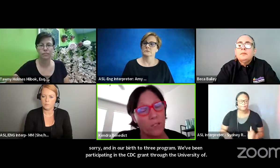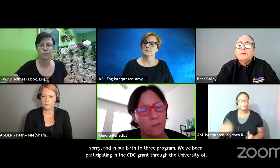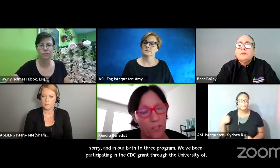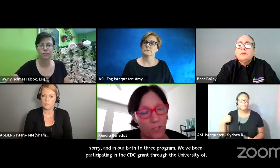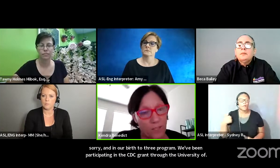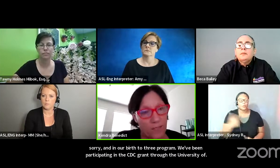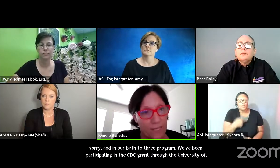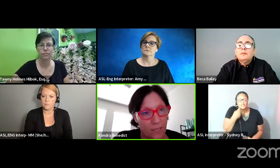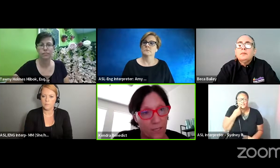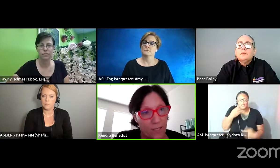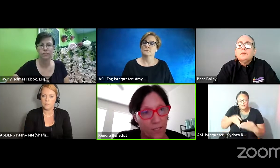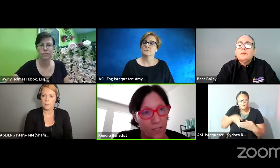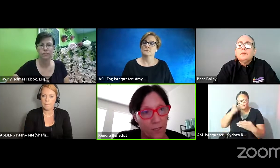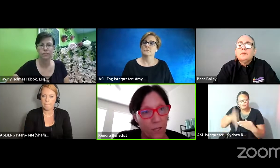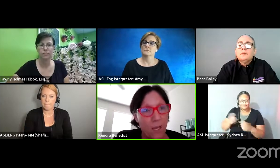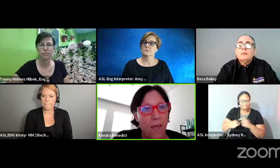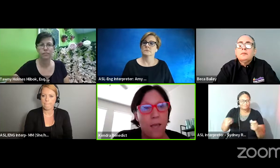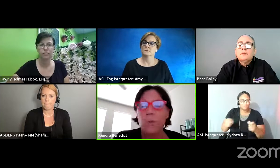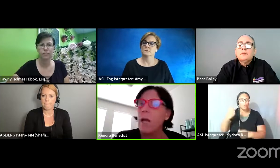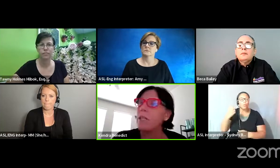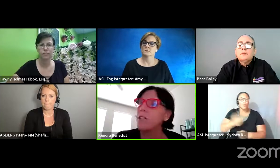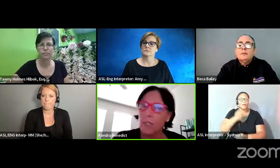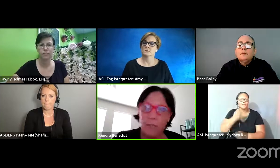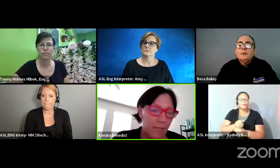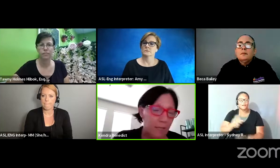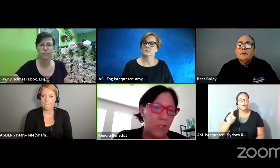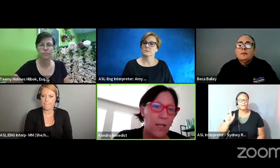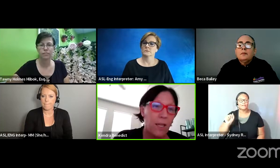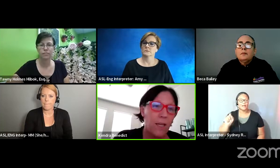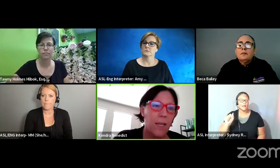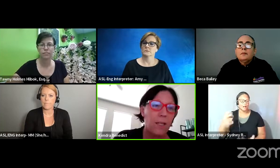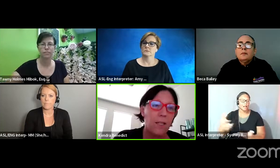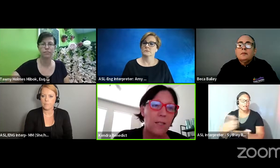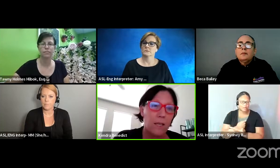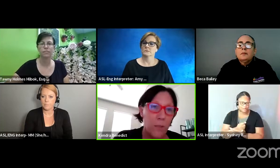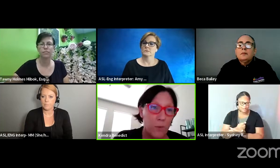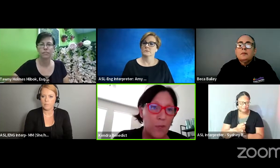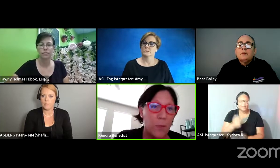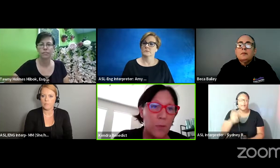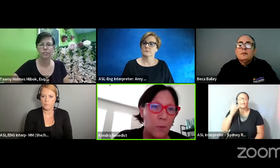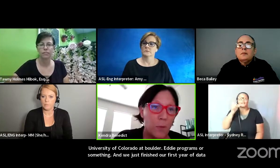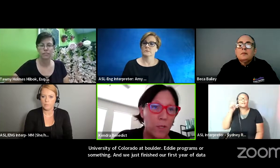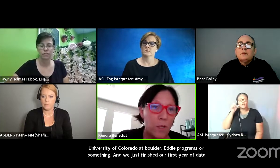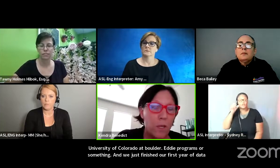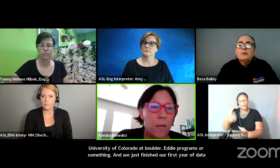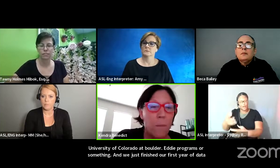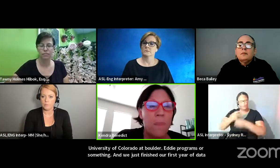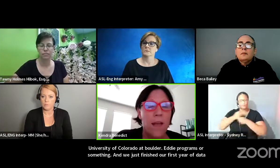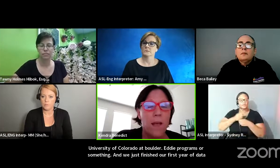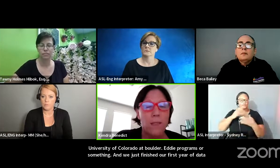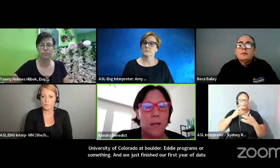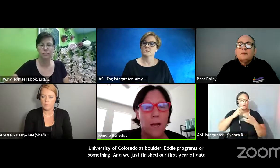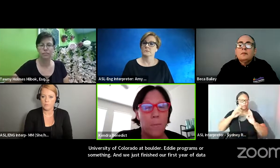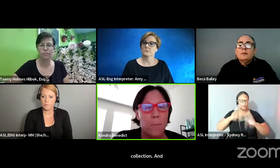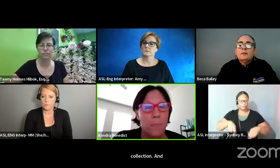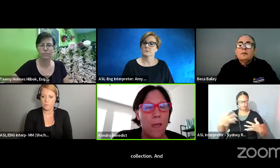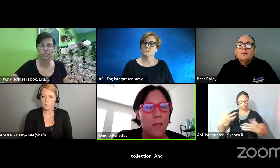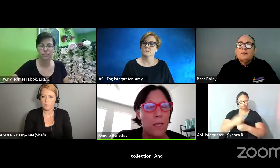just finished our first year of data collection. And just yesterday, I got a summary report